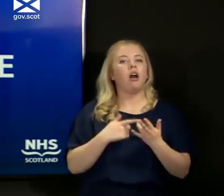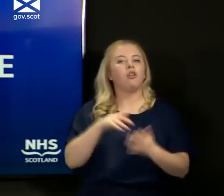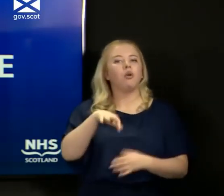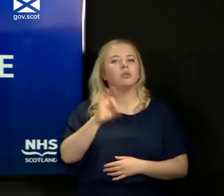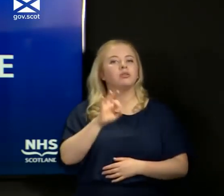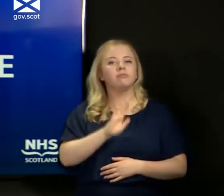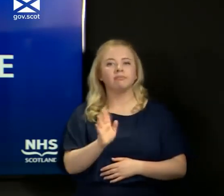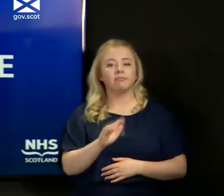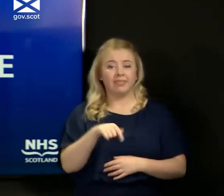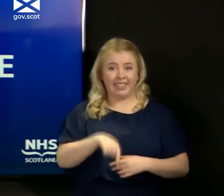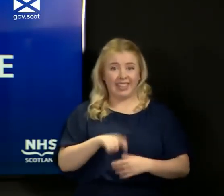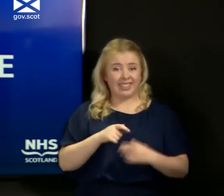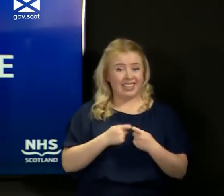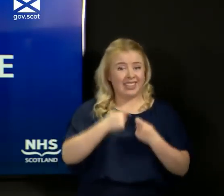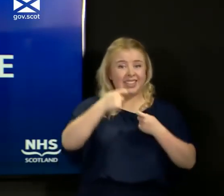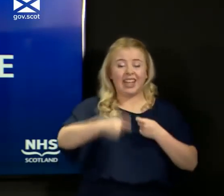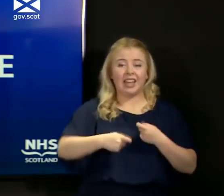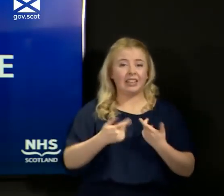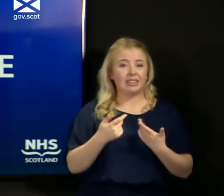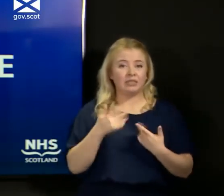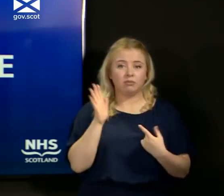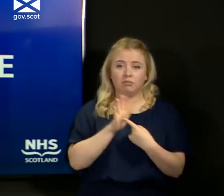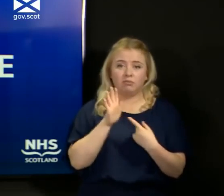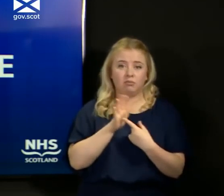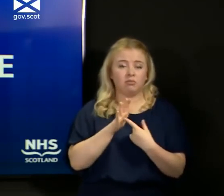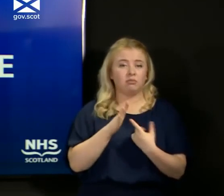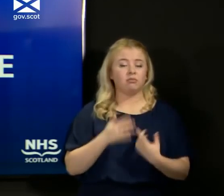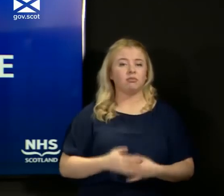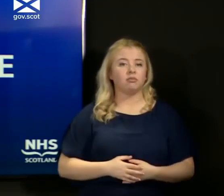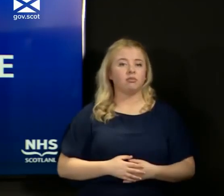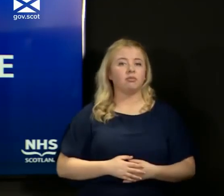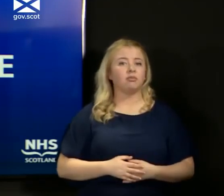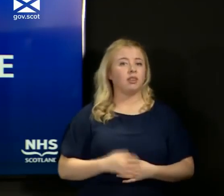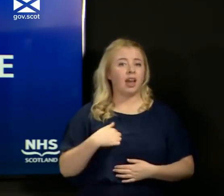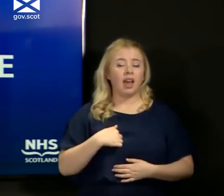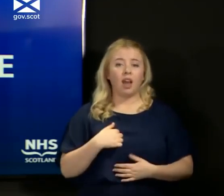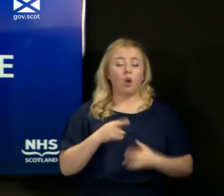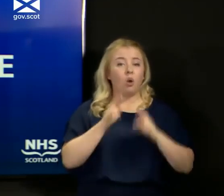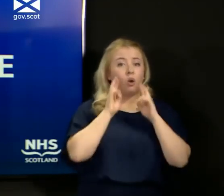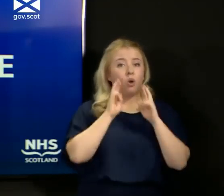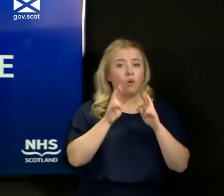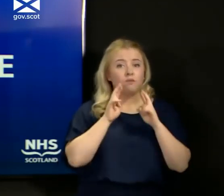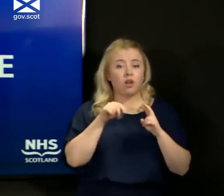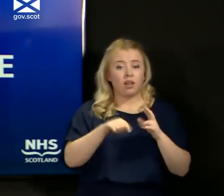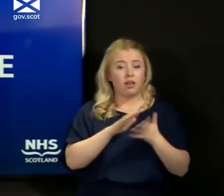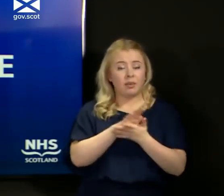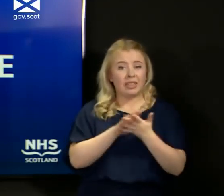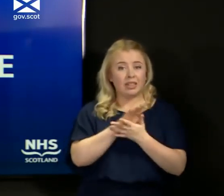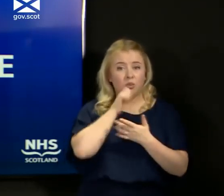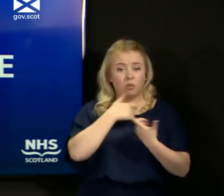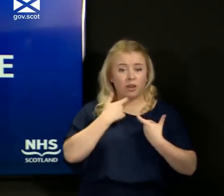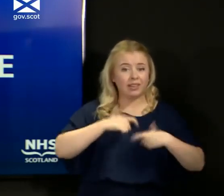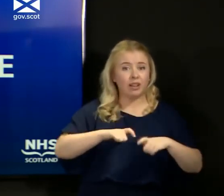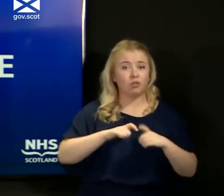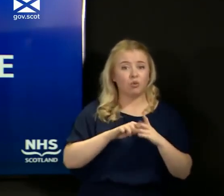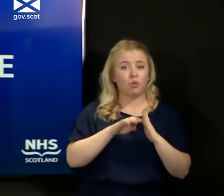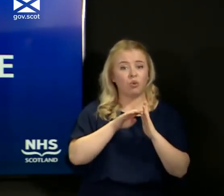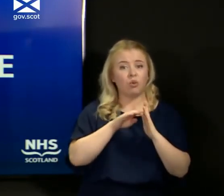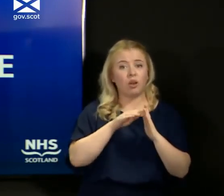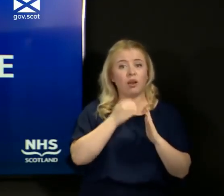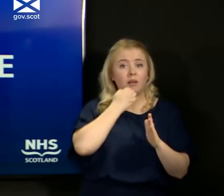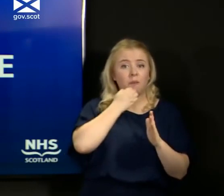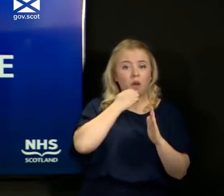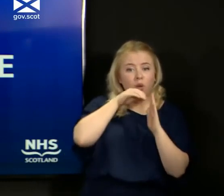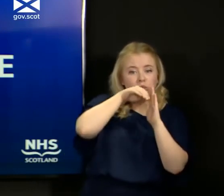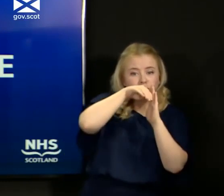than what has been recommended yesterday. And I'm very, very hopeful that that will continue to improve,